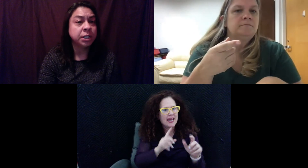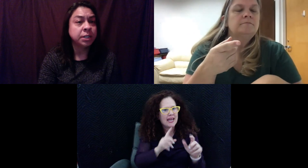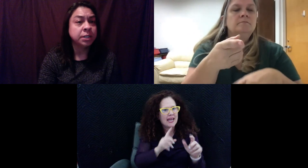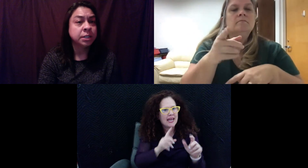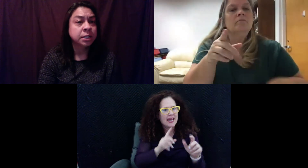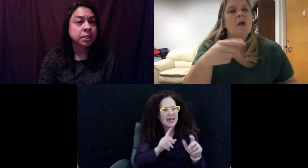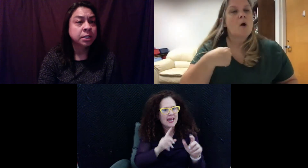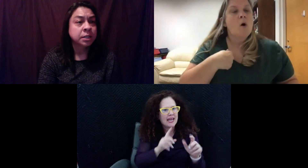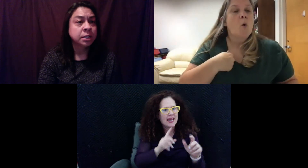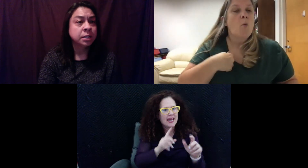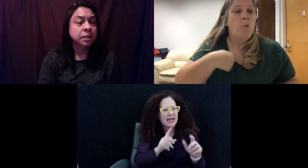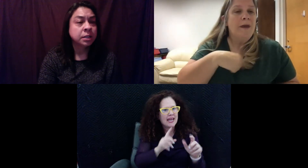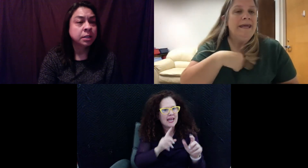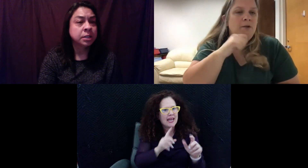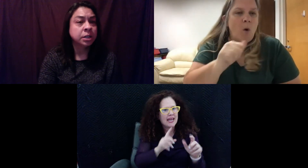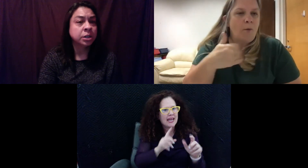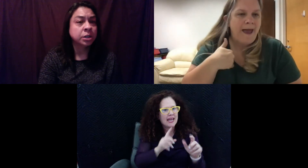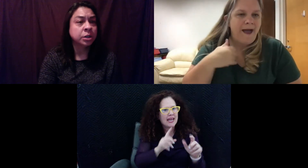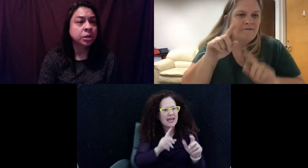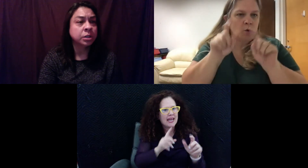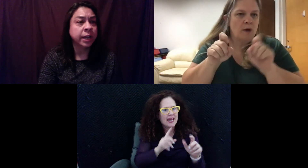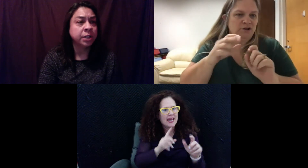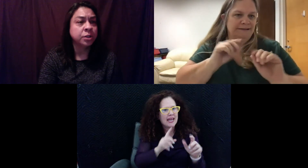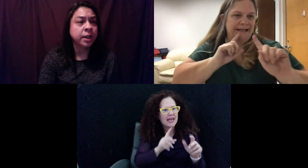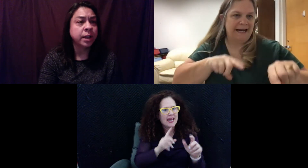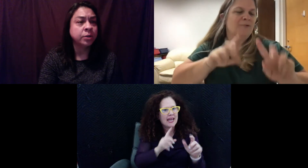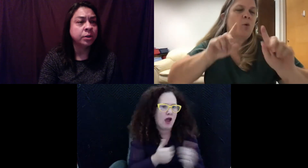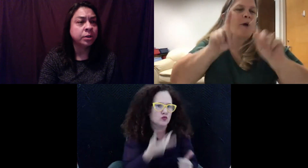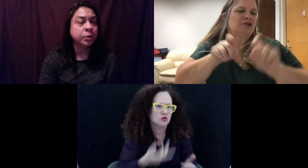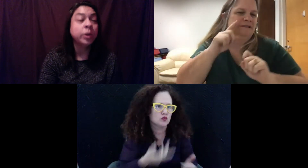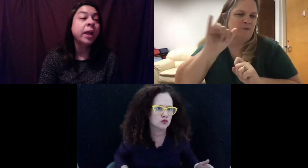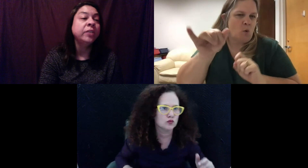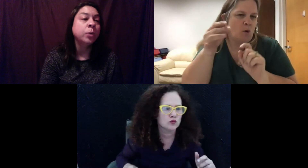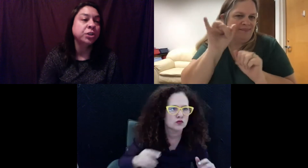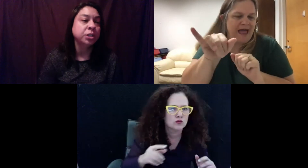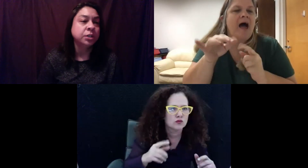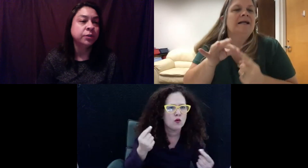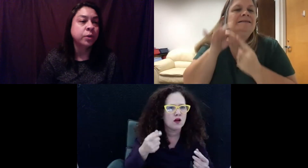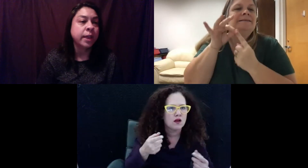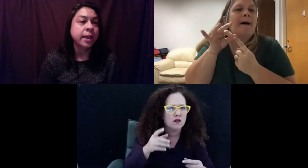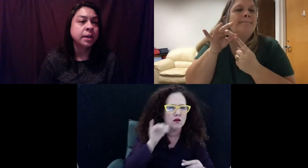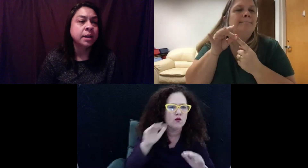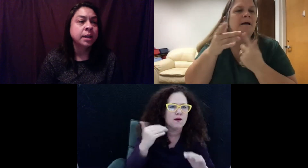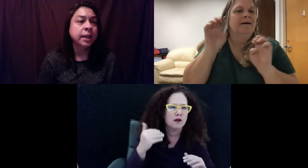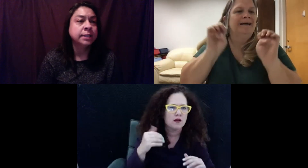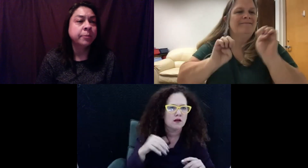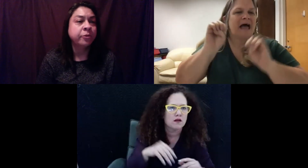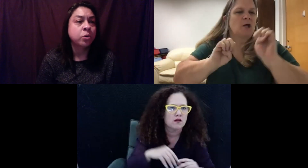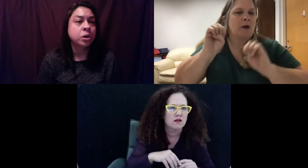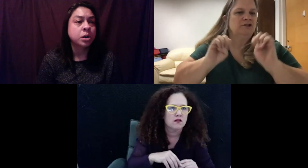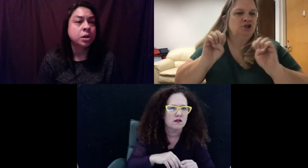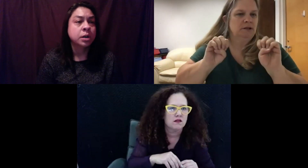watching it, is there, to answer that, we don't have any questions for that,